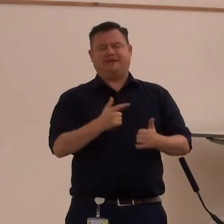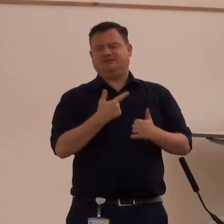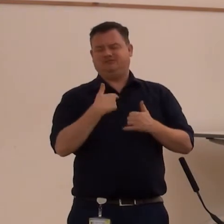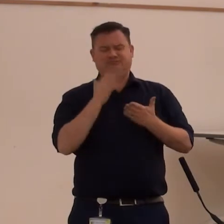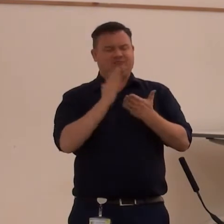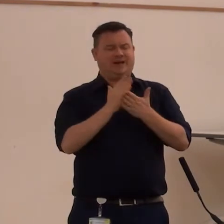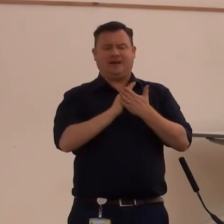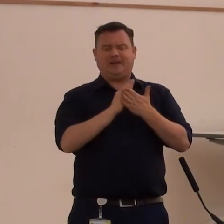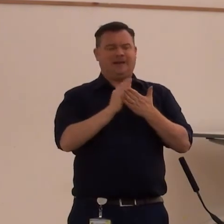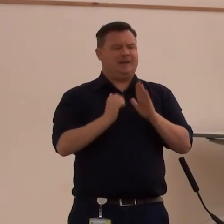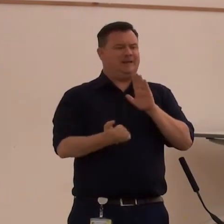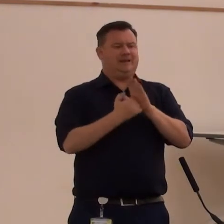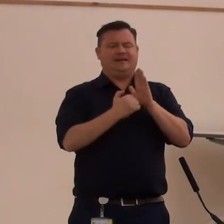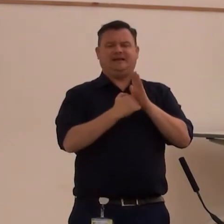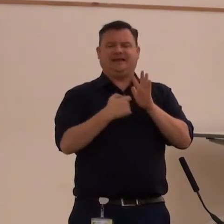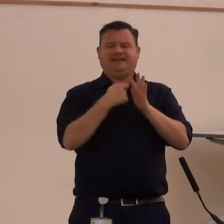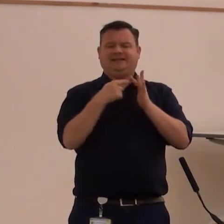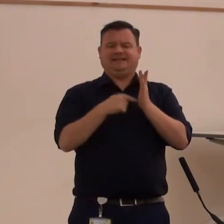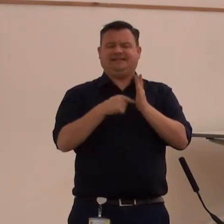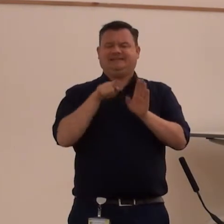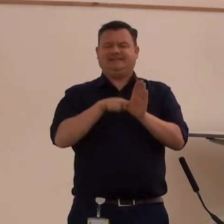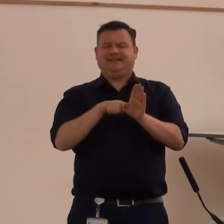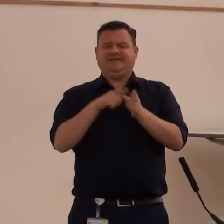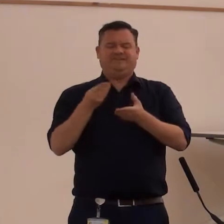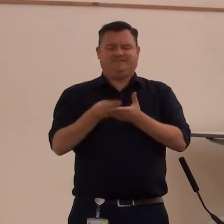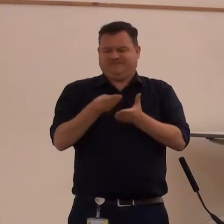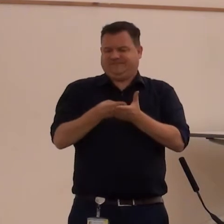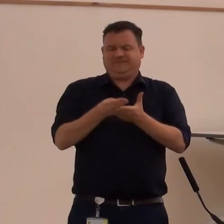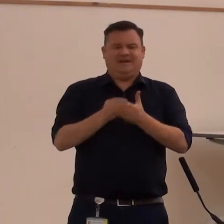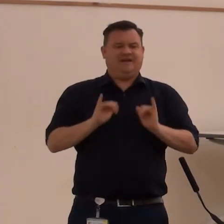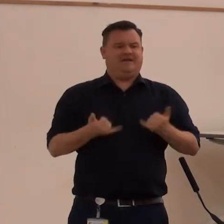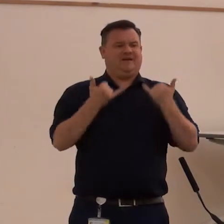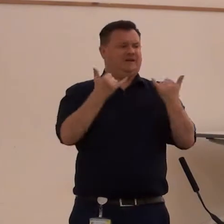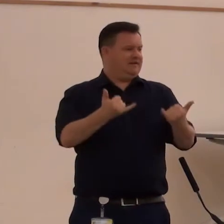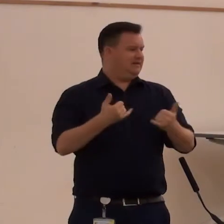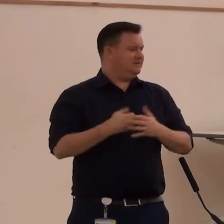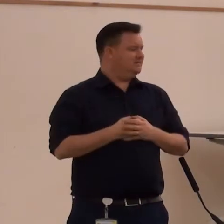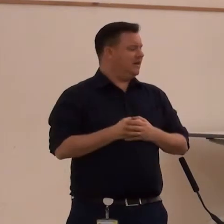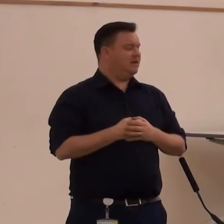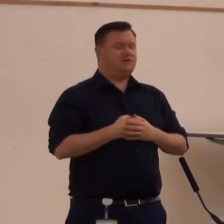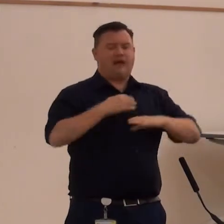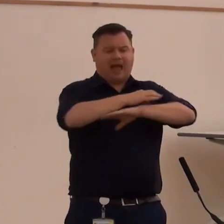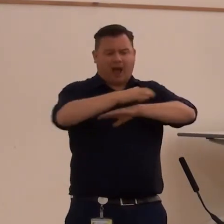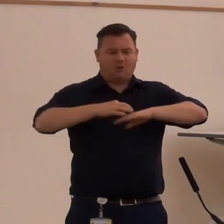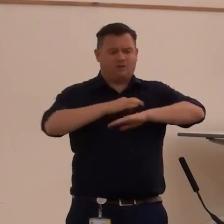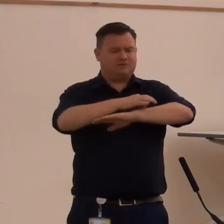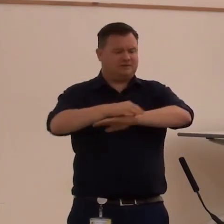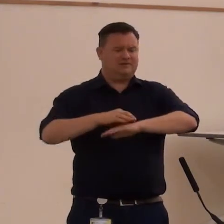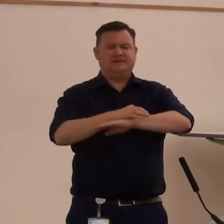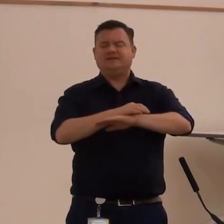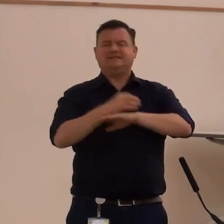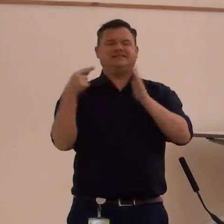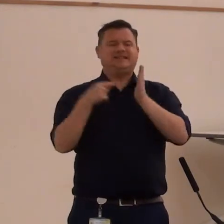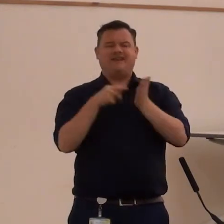fest. And it was a pity fest. And it's basically just 27 hours of vile live